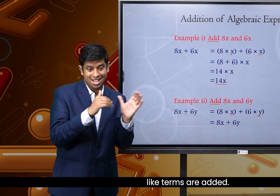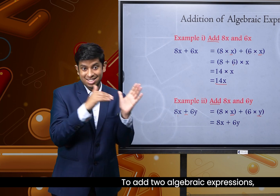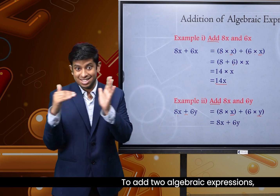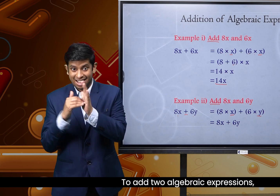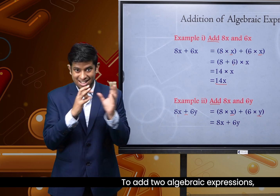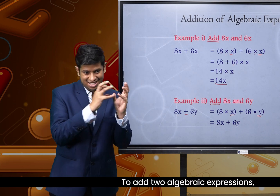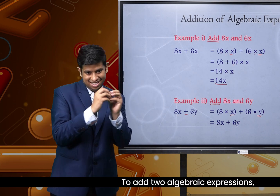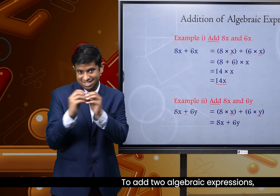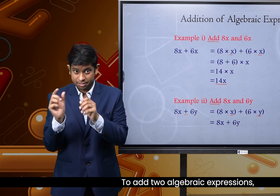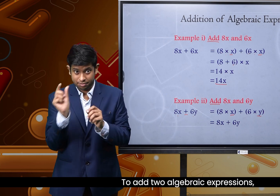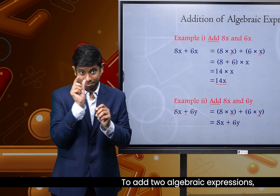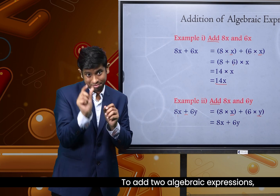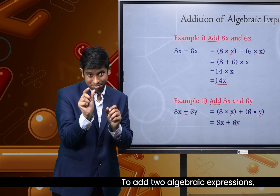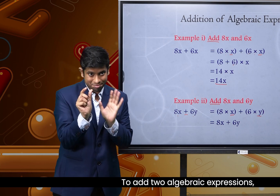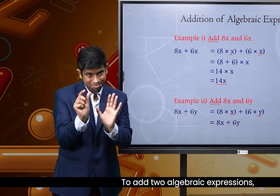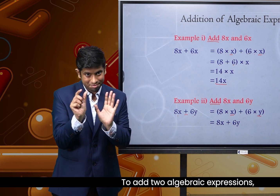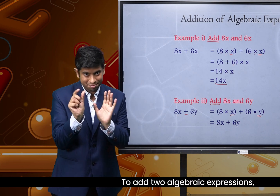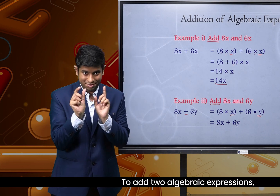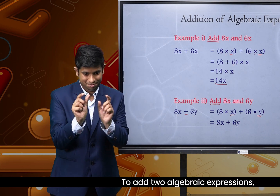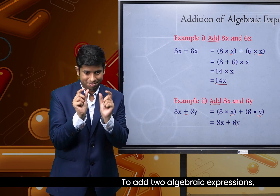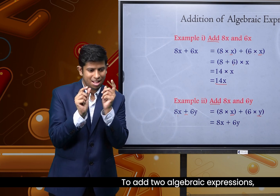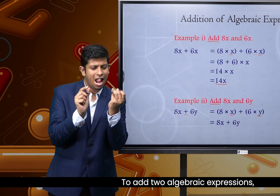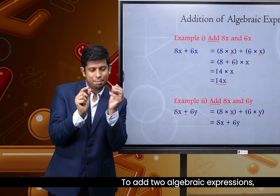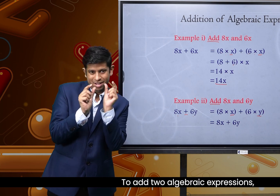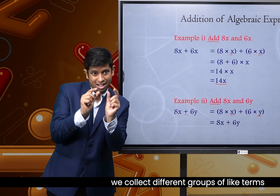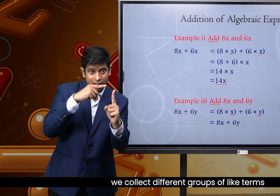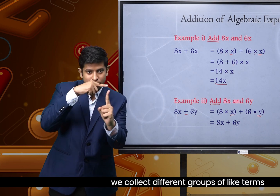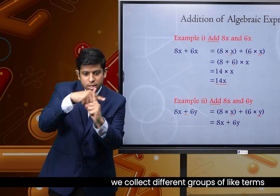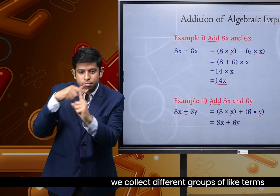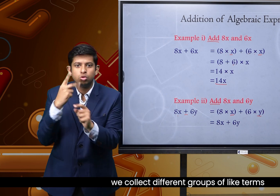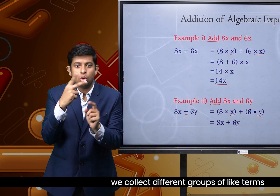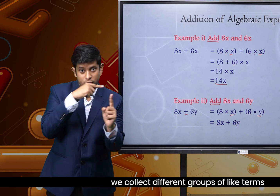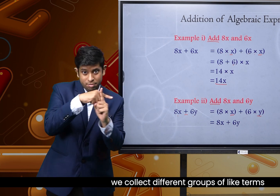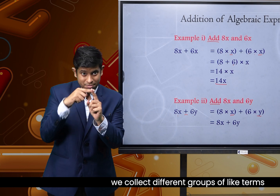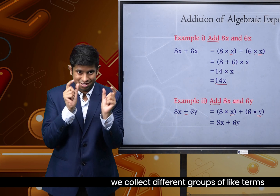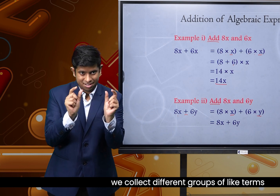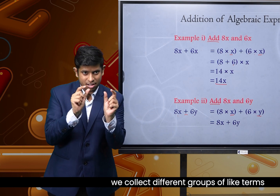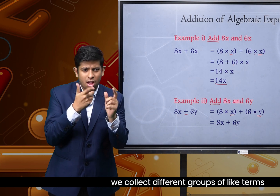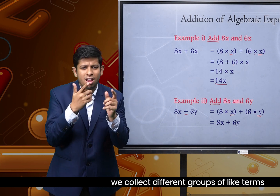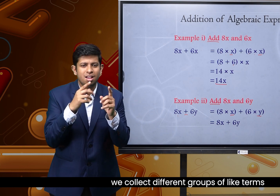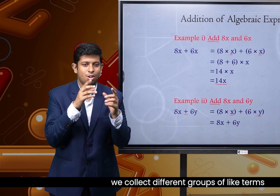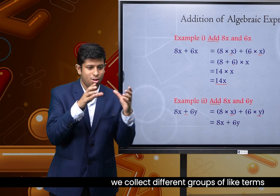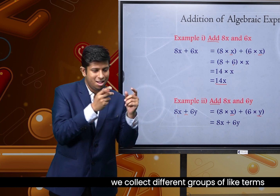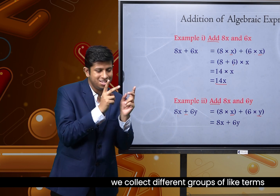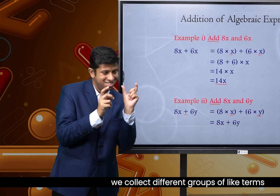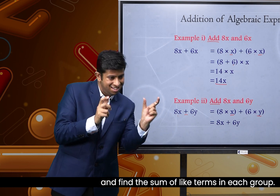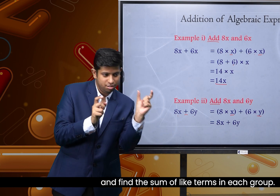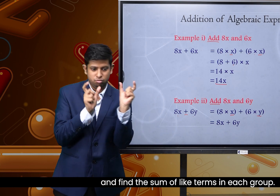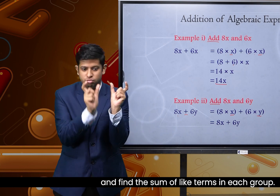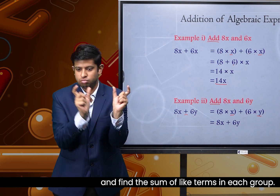To add two algebraic expressions, we collect different groups of like terms and find the